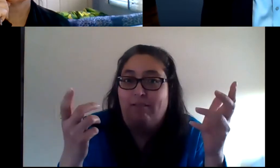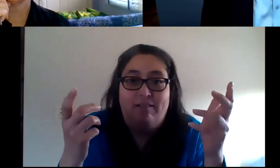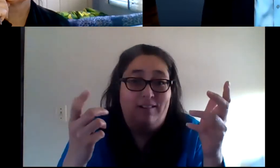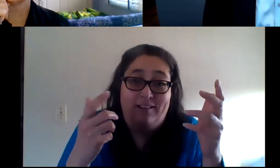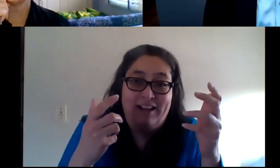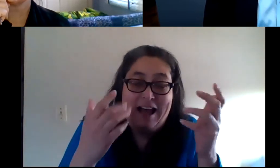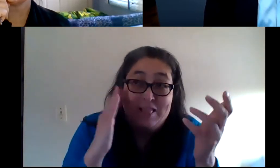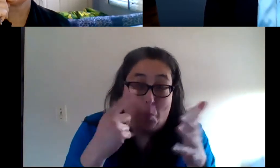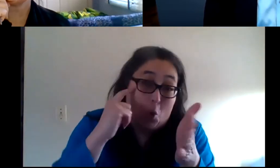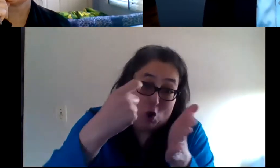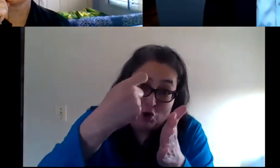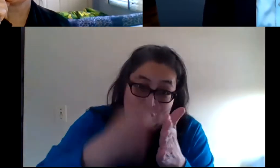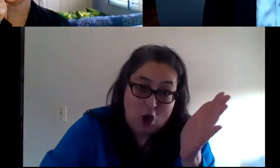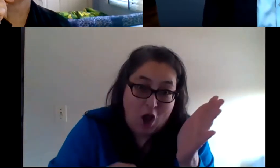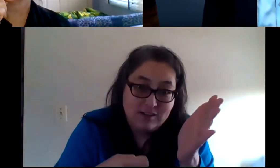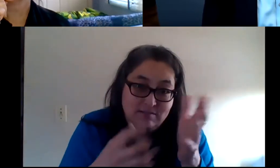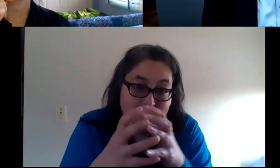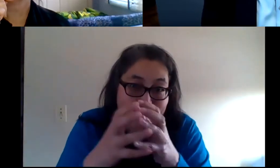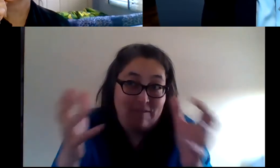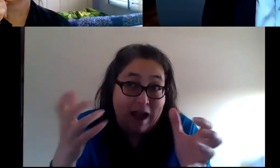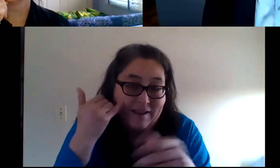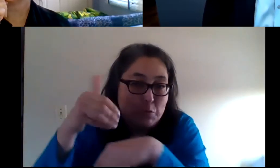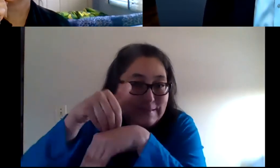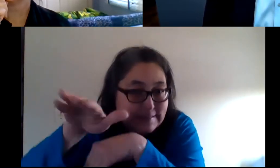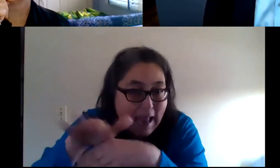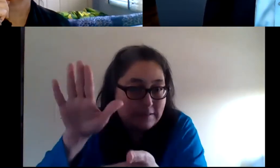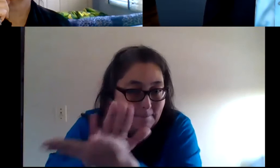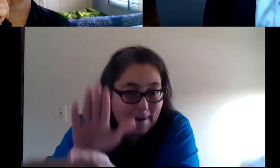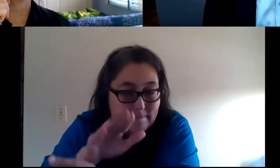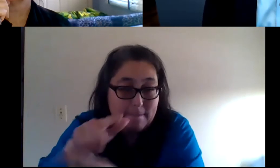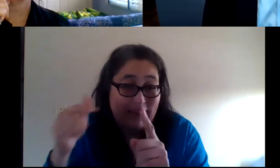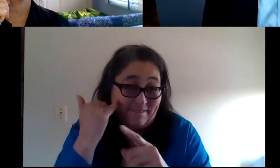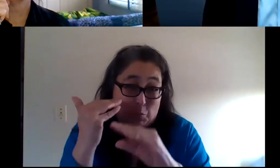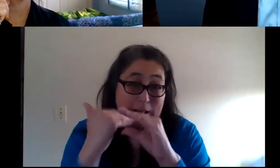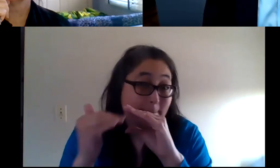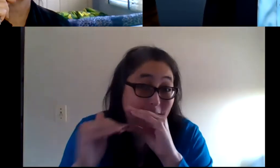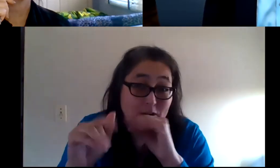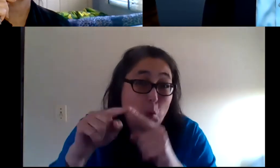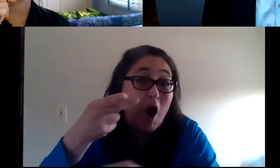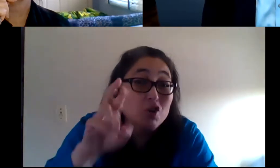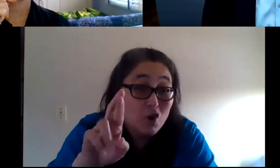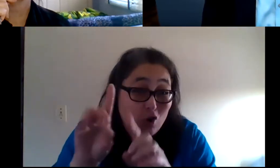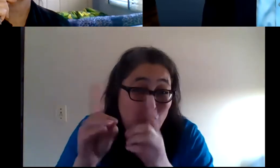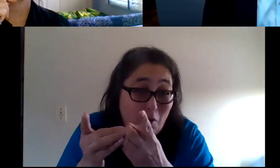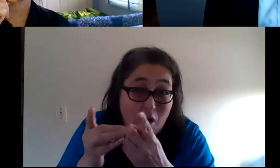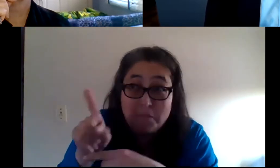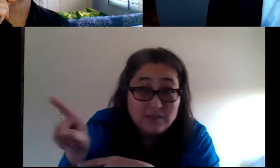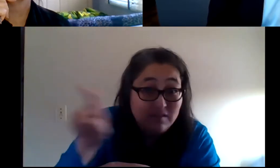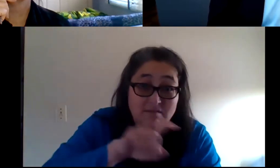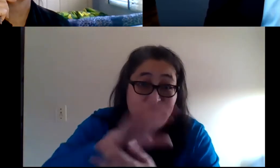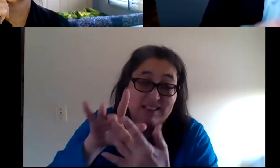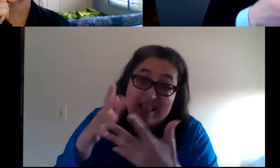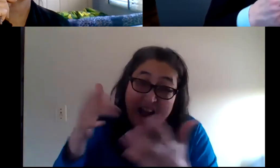them out. Send out a generic to all these corporations, you know. I know that, you know, it might be a cost of a lot of money to send them out. Maybe we can